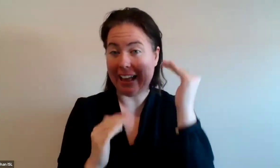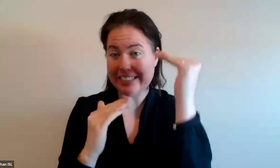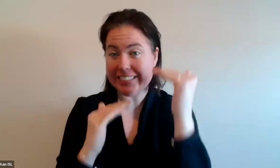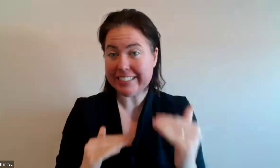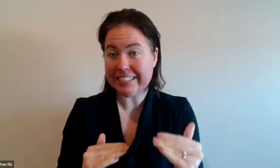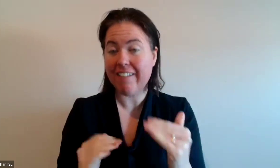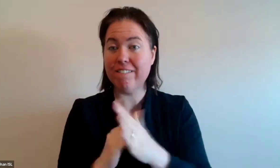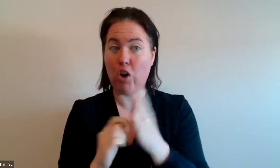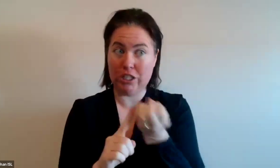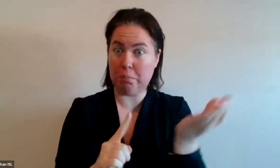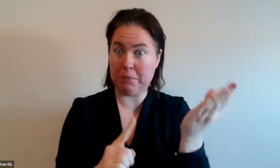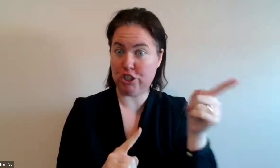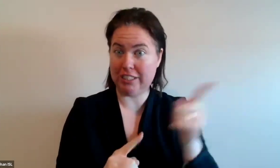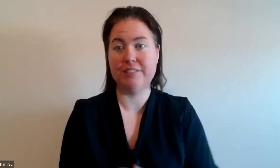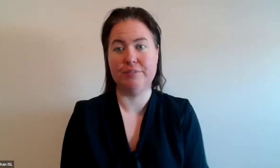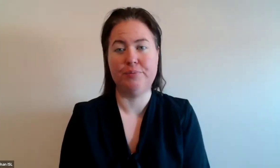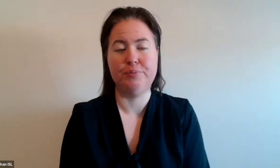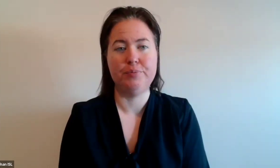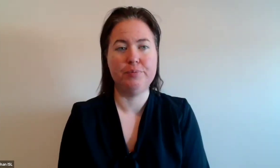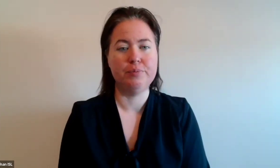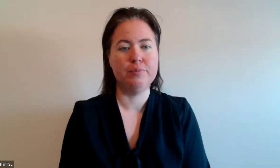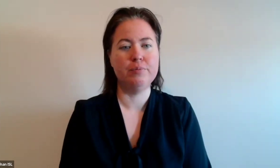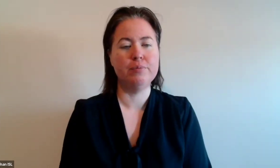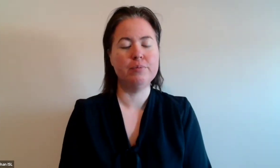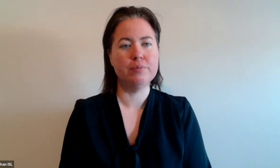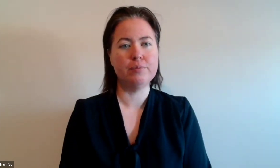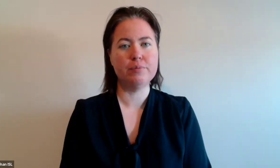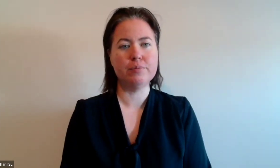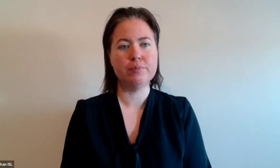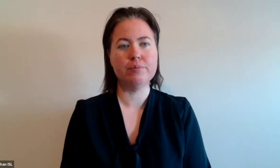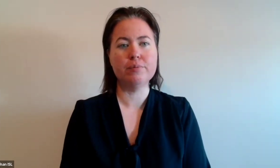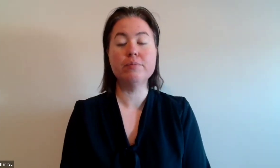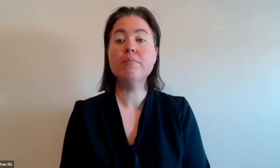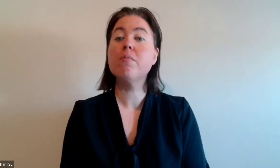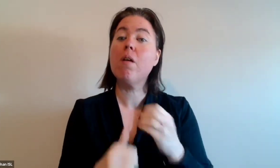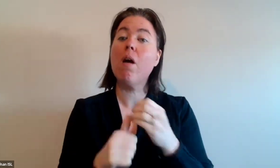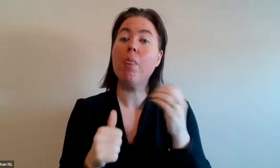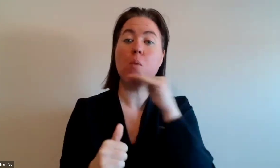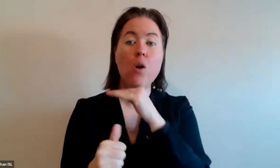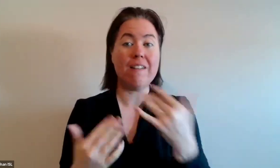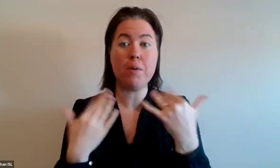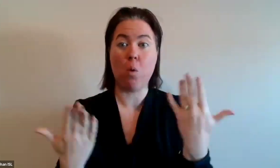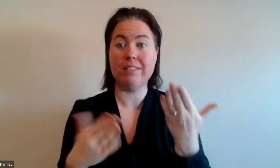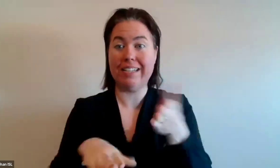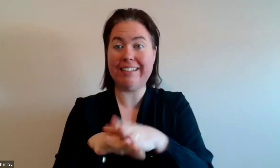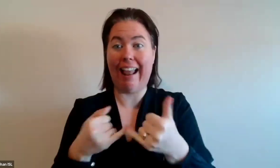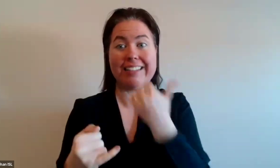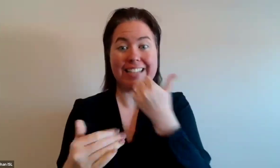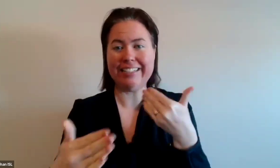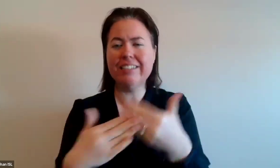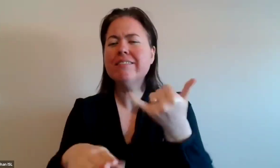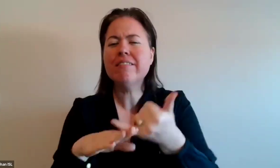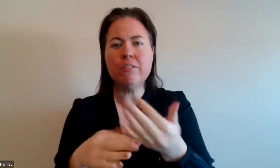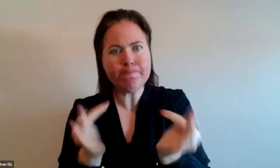to do a submission. The other important information to remember is the deadline, which we don't have the